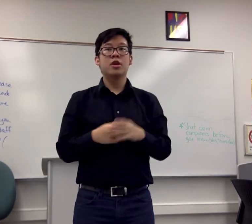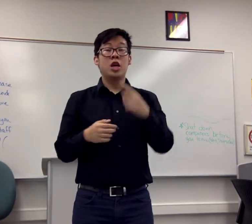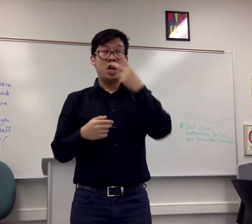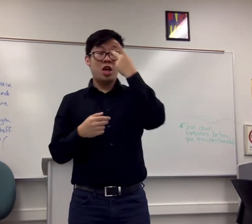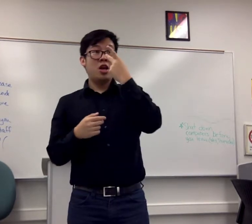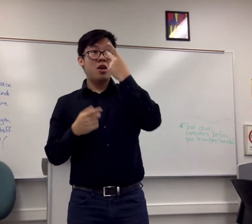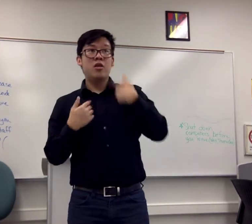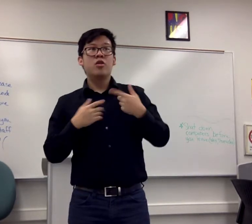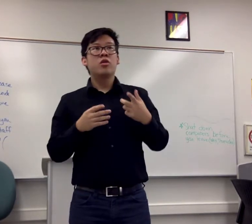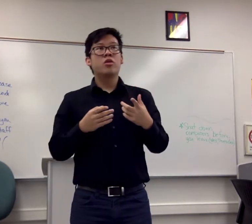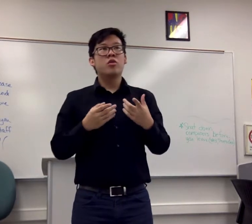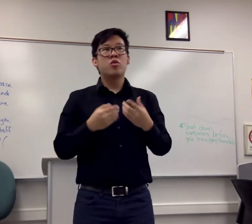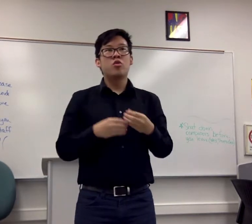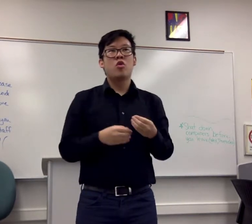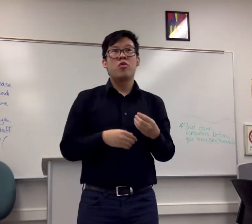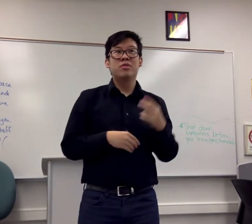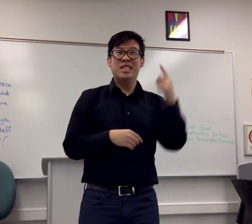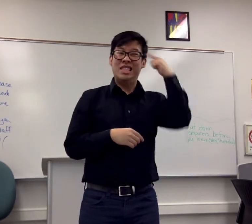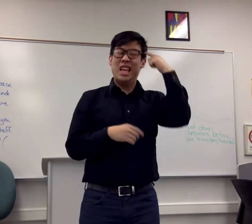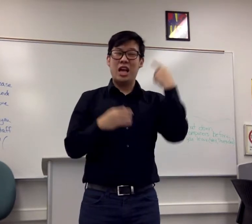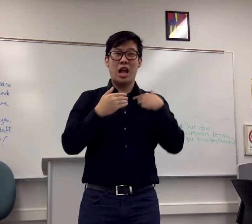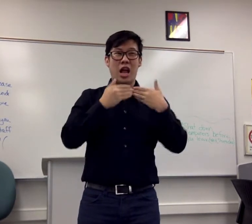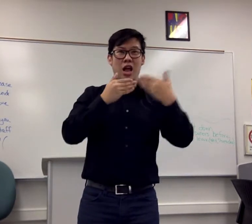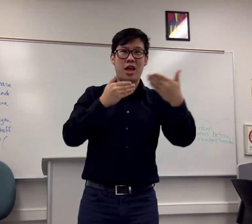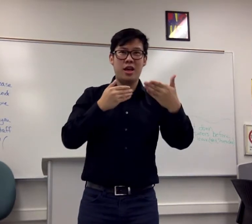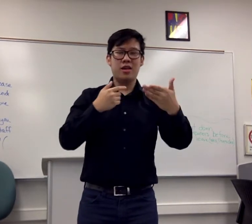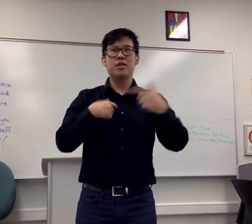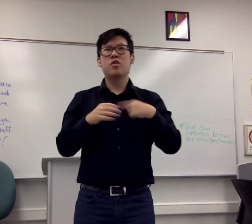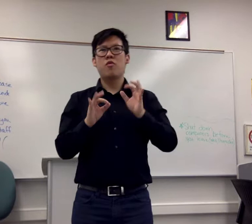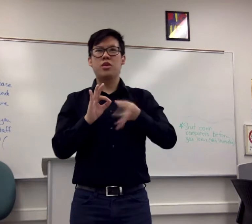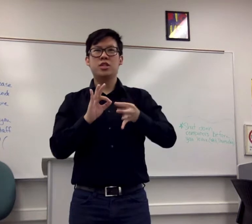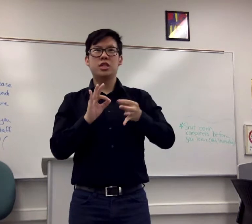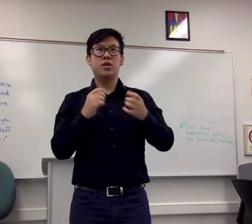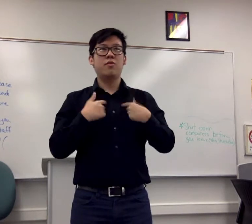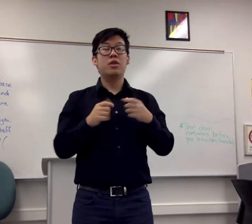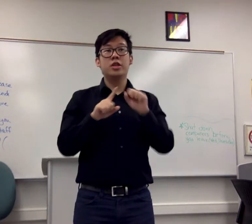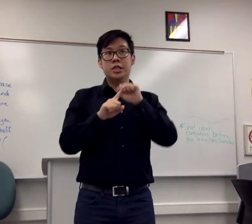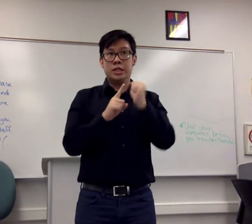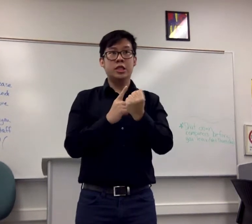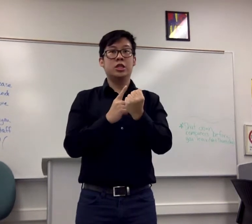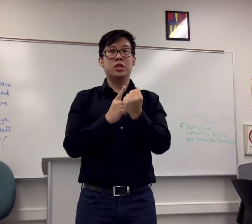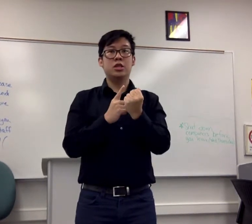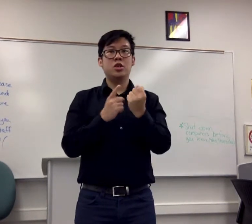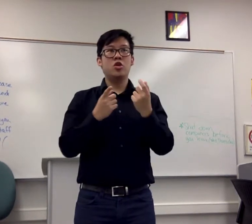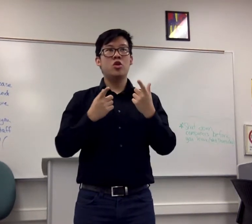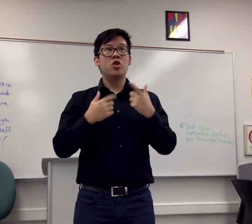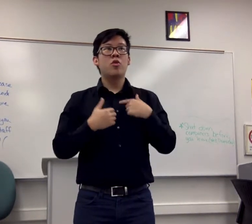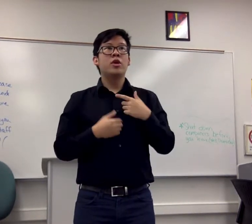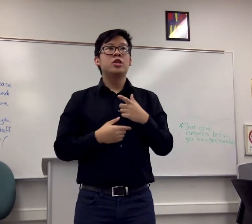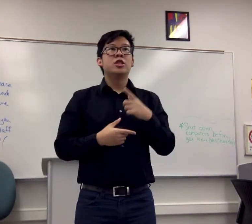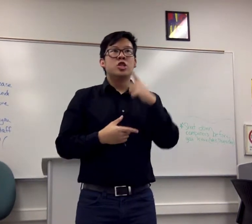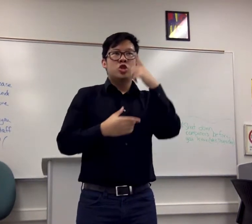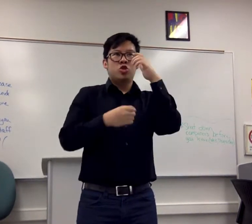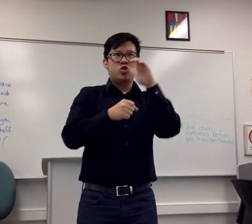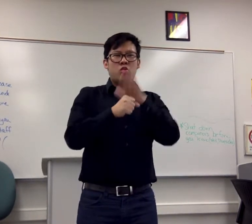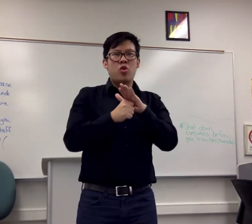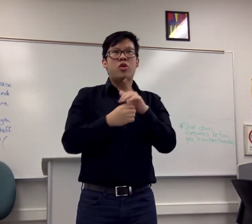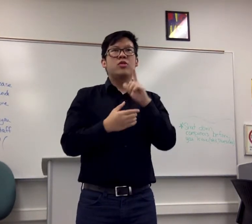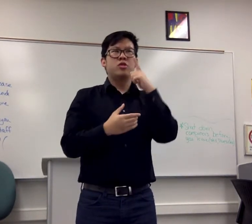reason, whatever. If they're an interpreter and they're in that situation, you have to trust. You have to trust that they did